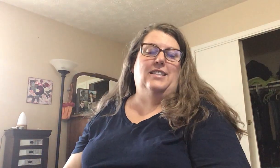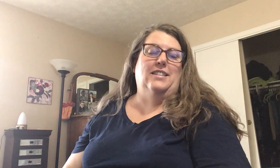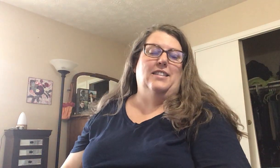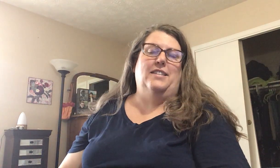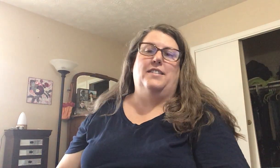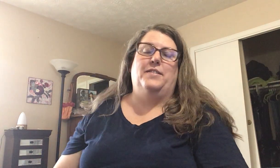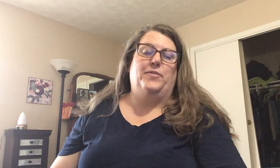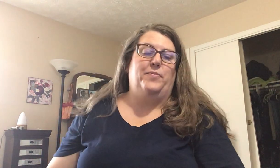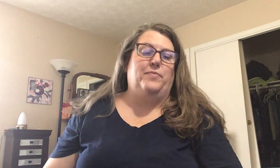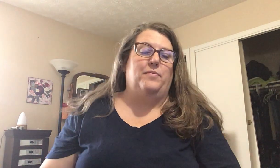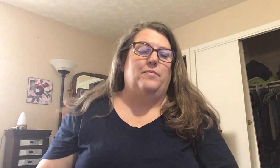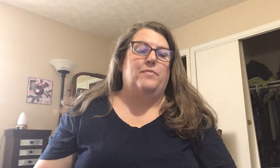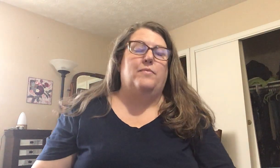6.